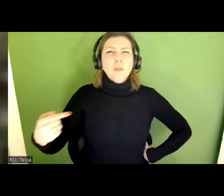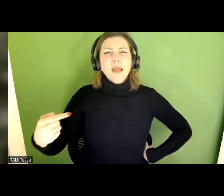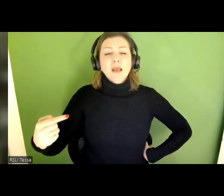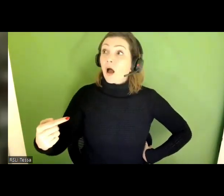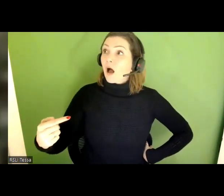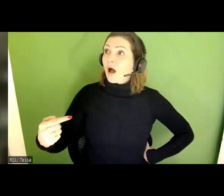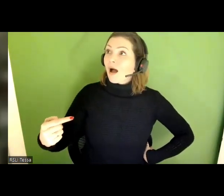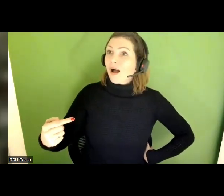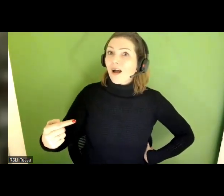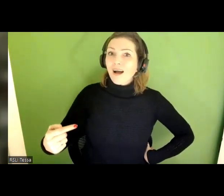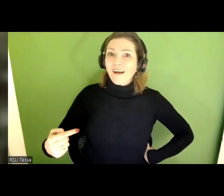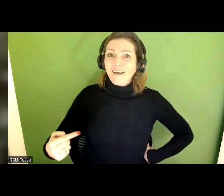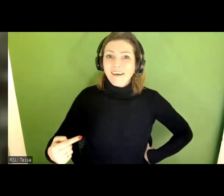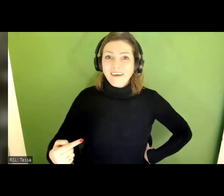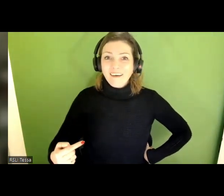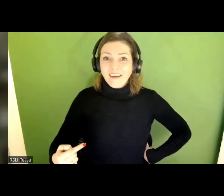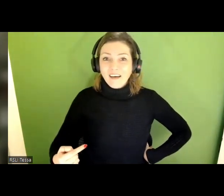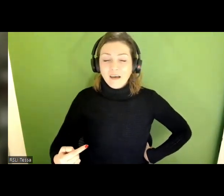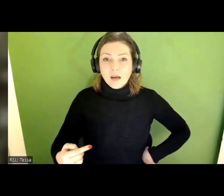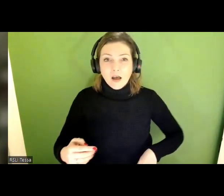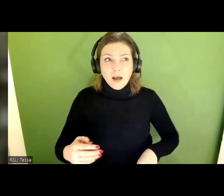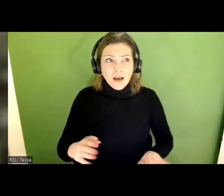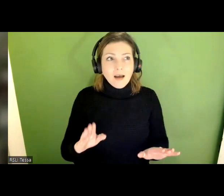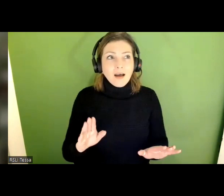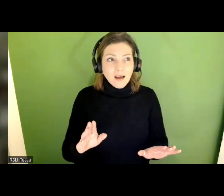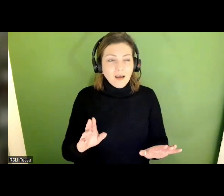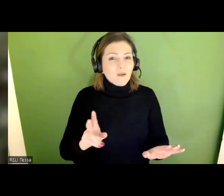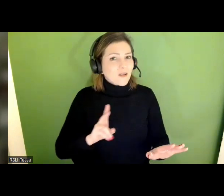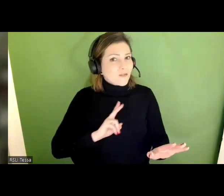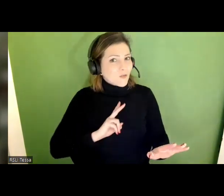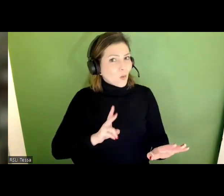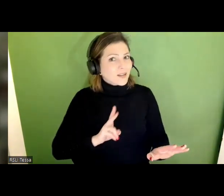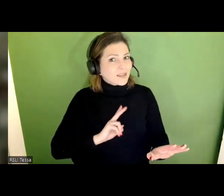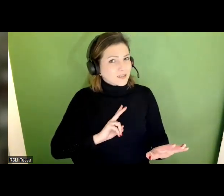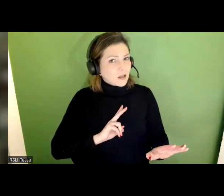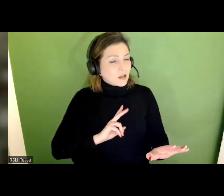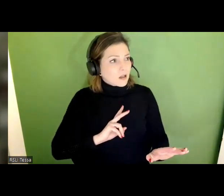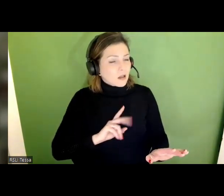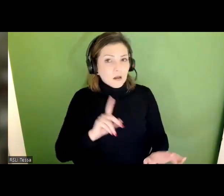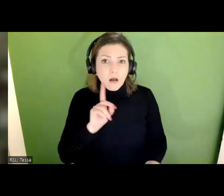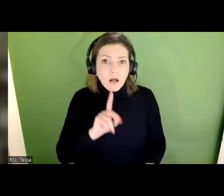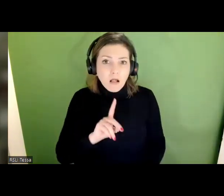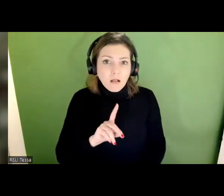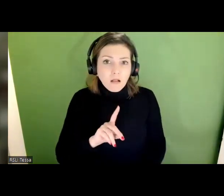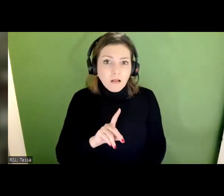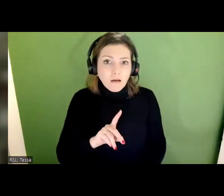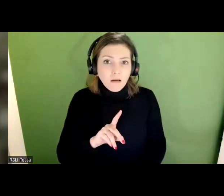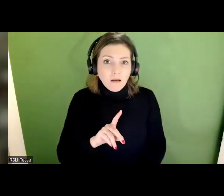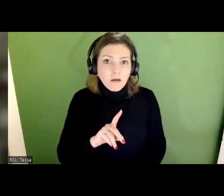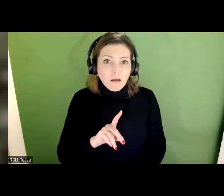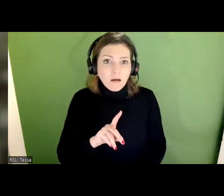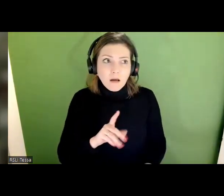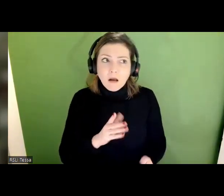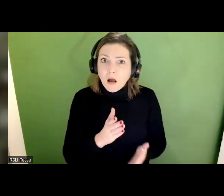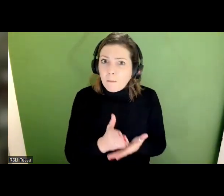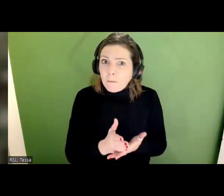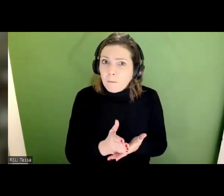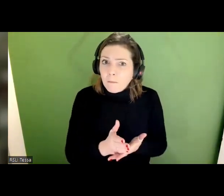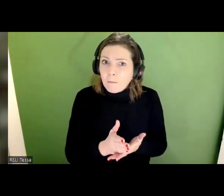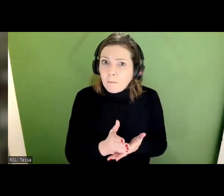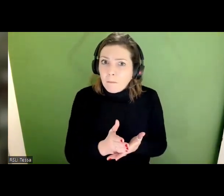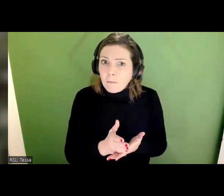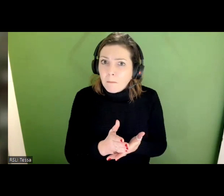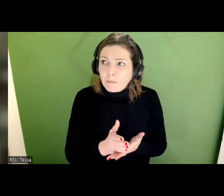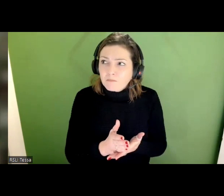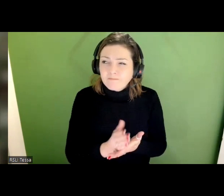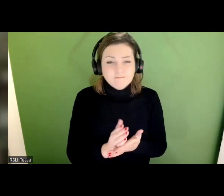Polly smiled. From the sound of the voice, it appeared to be a girl, shouting, but